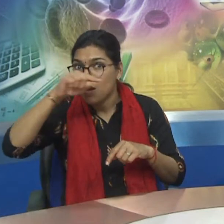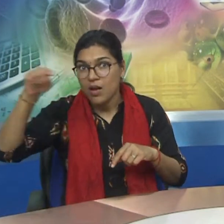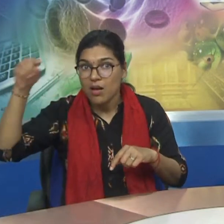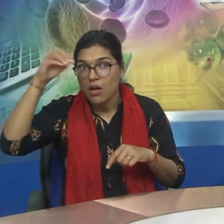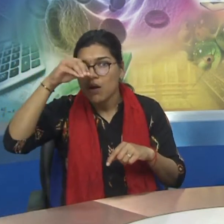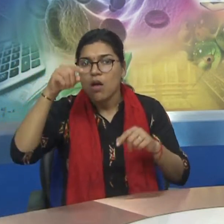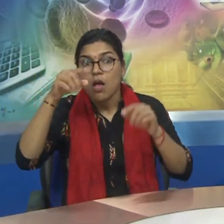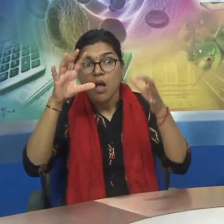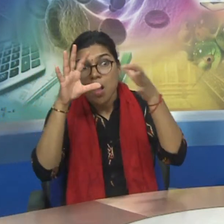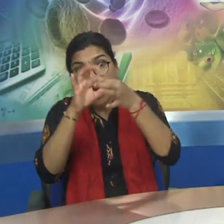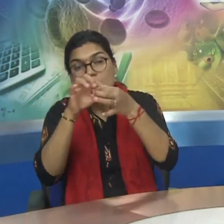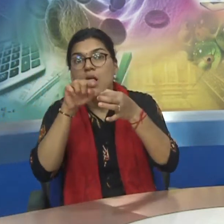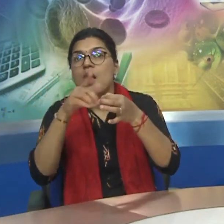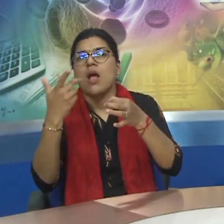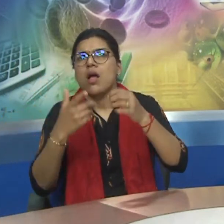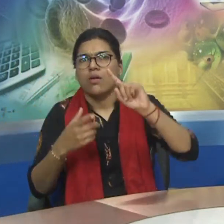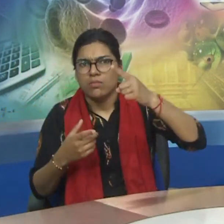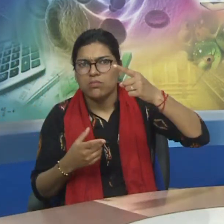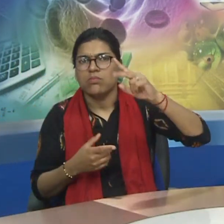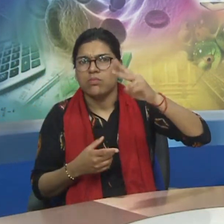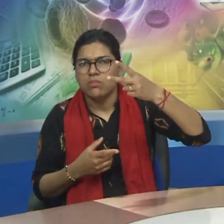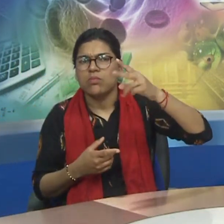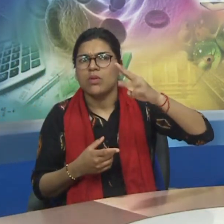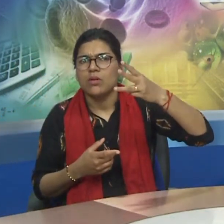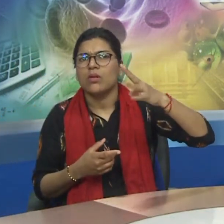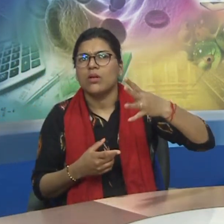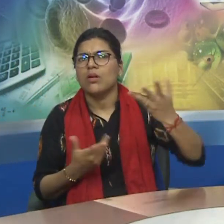The cells are addressed in terms of.